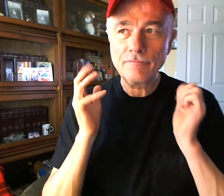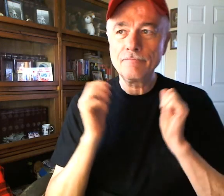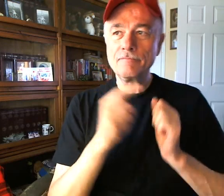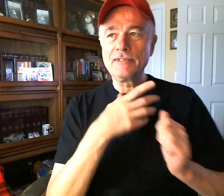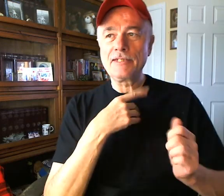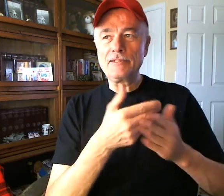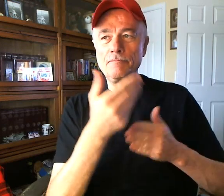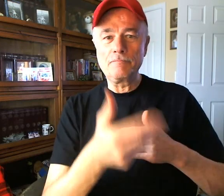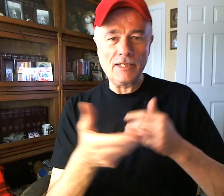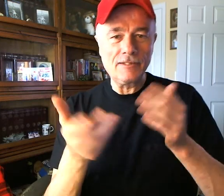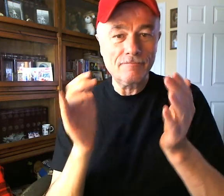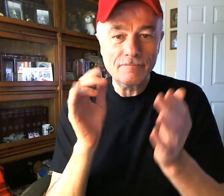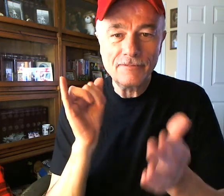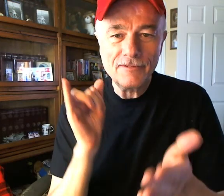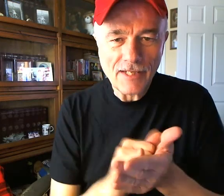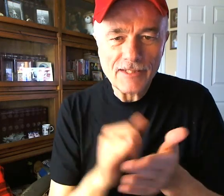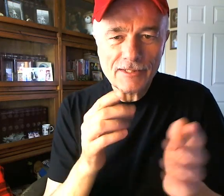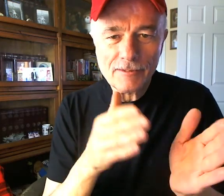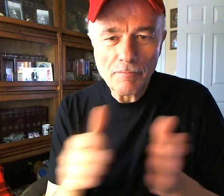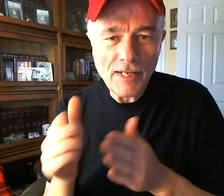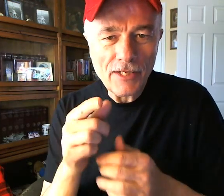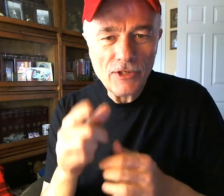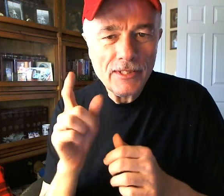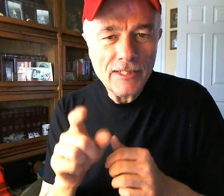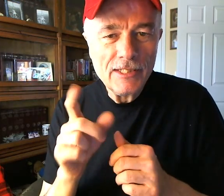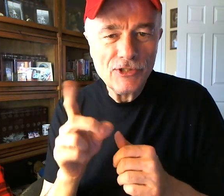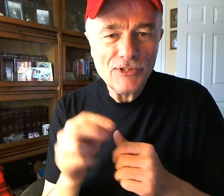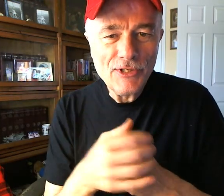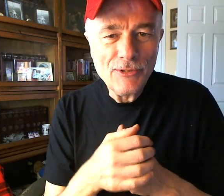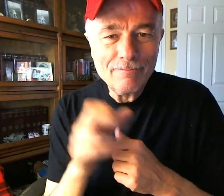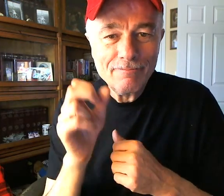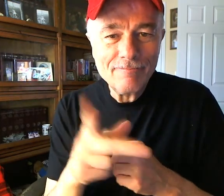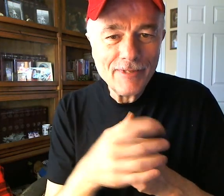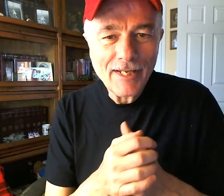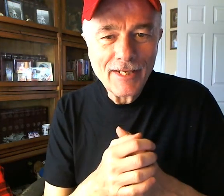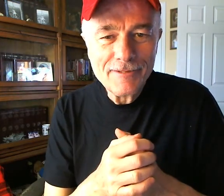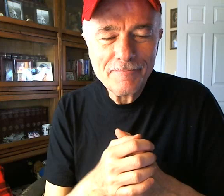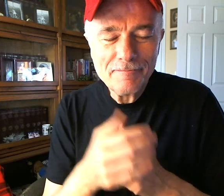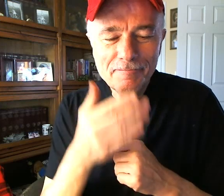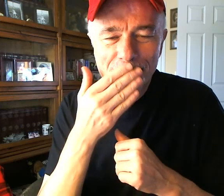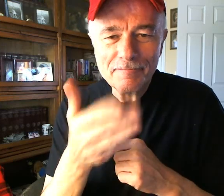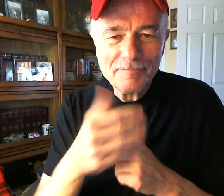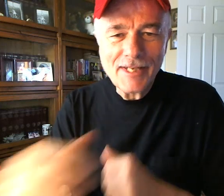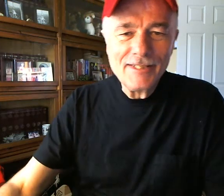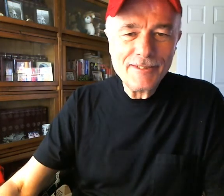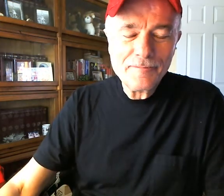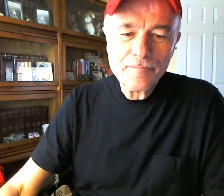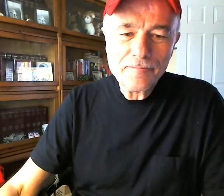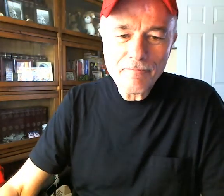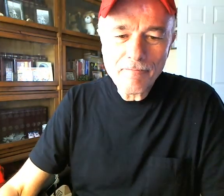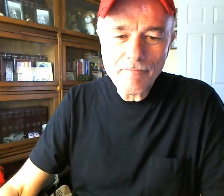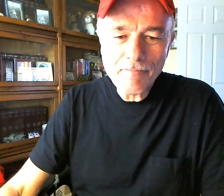This is so insane, though. It's crazy, right? Yeah. You had so many focal points in the room. Yeah. You know, you had this wall full of things. You had the television over there. Bookcases here. So